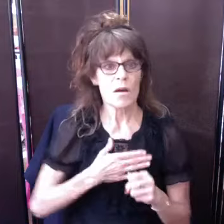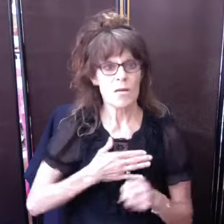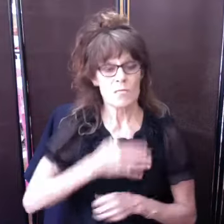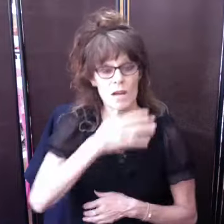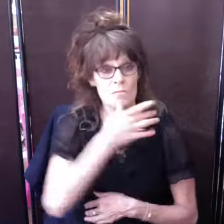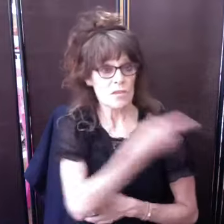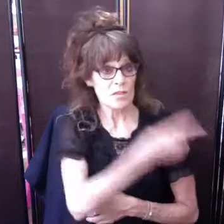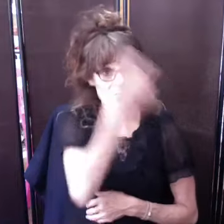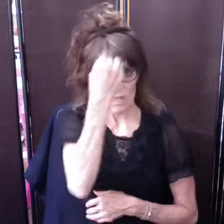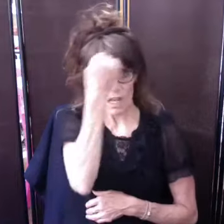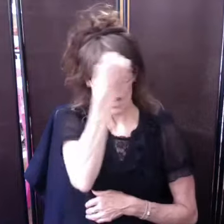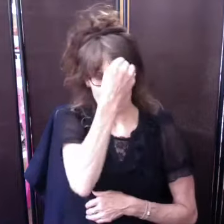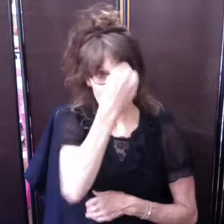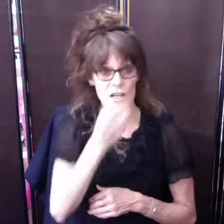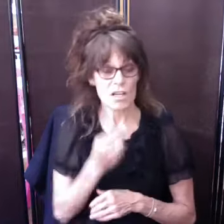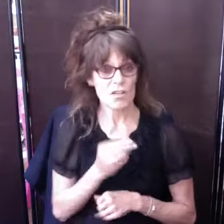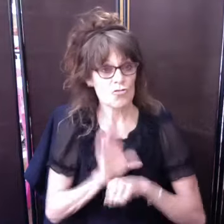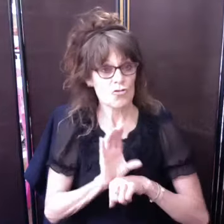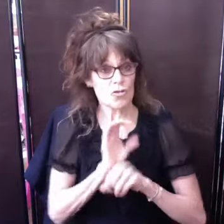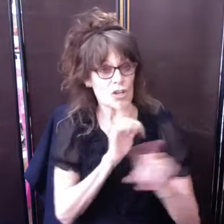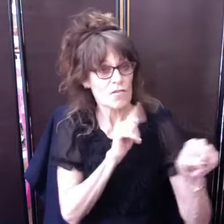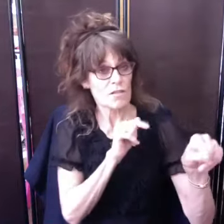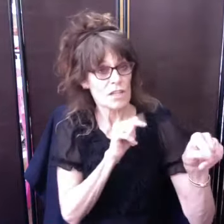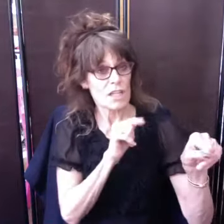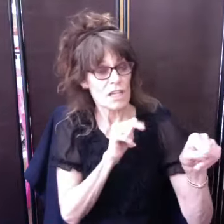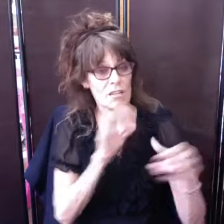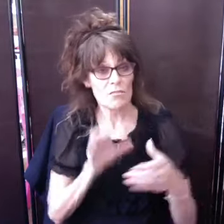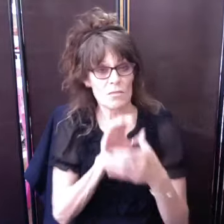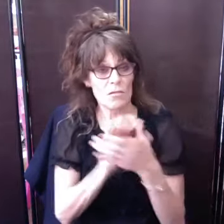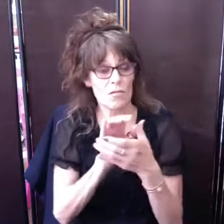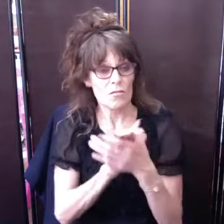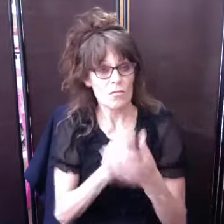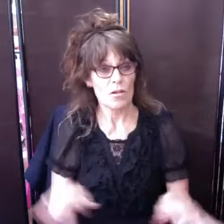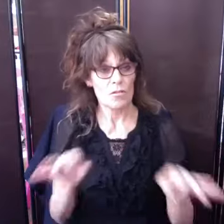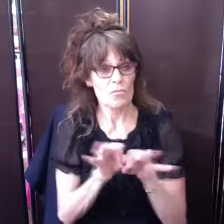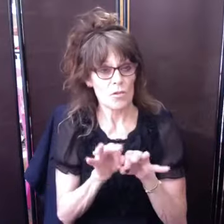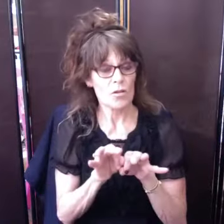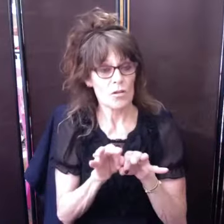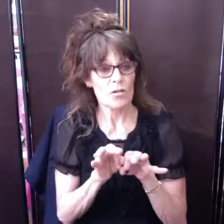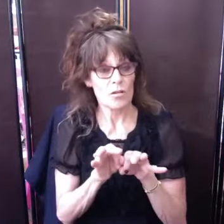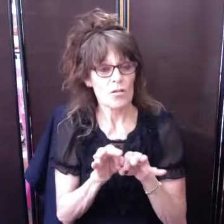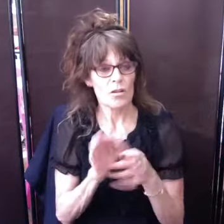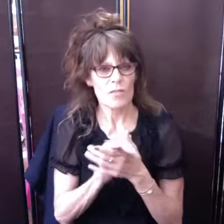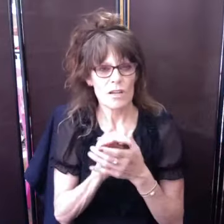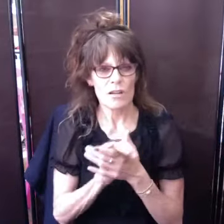day. So that marriage sacrament was a big deal. Had that marriage annulled, and that big guy looked